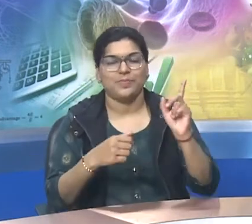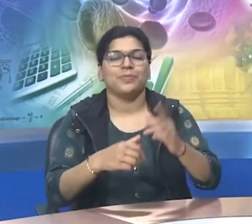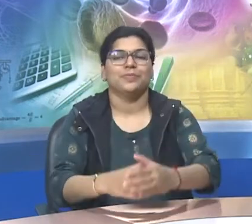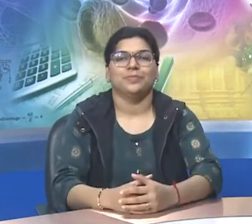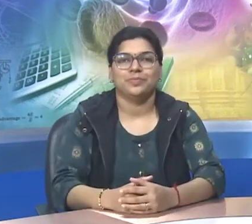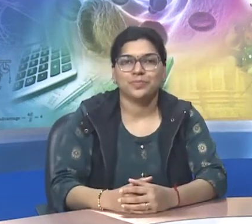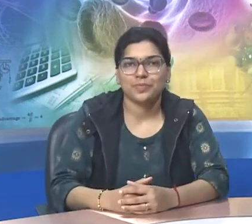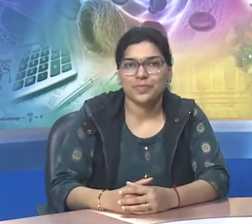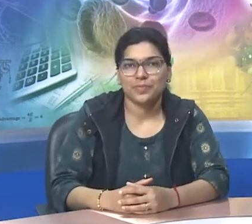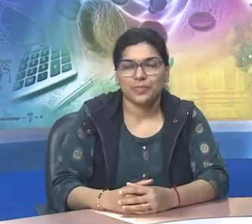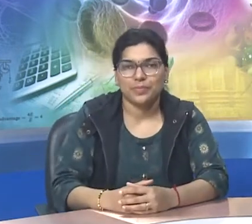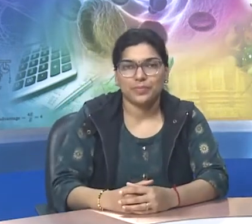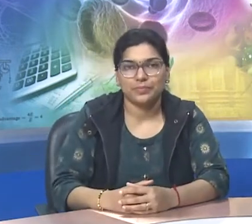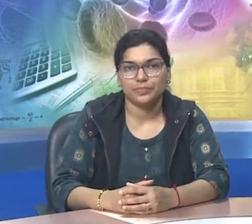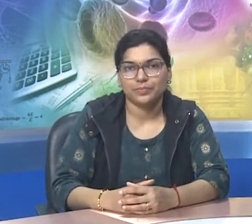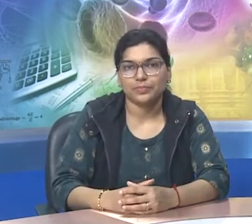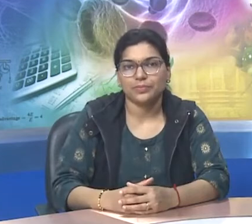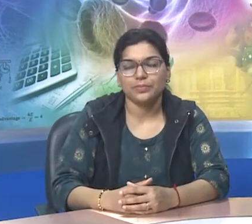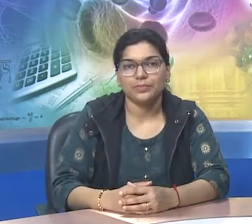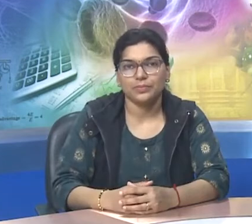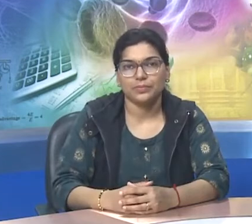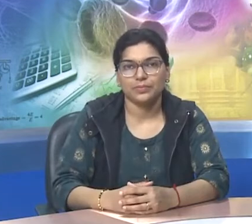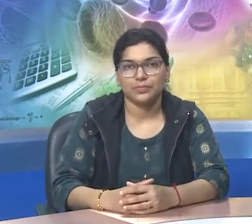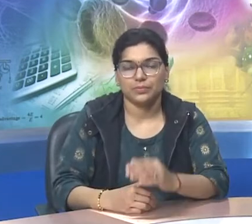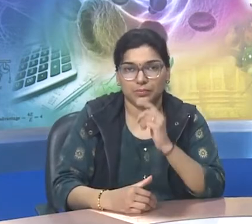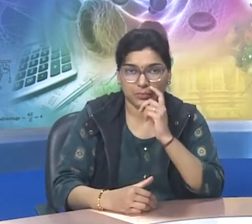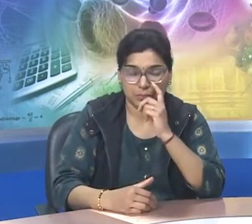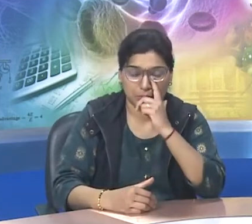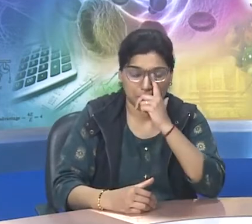is the writer of this poem, she is a poetess.